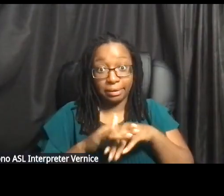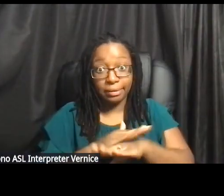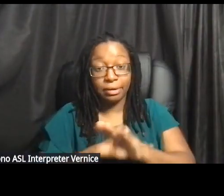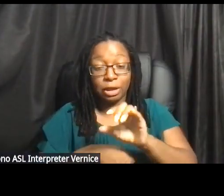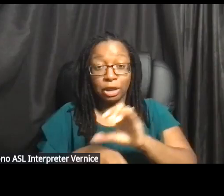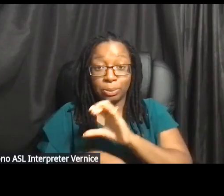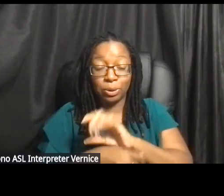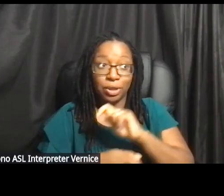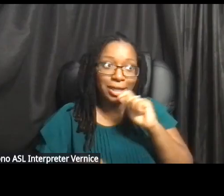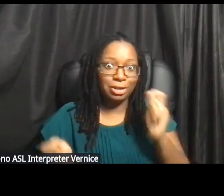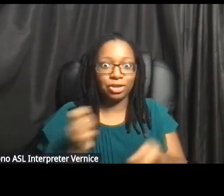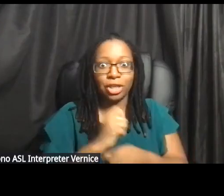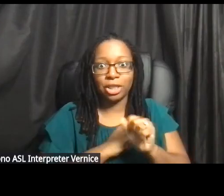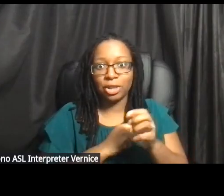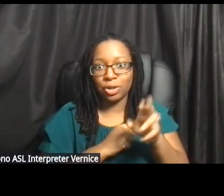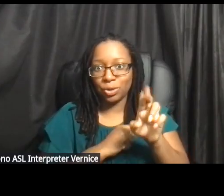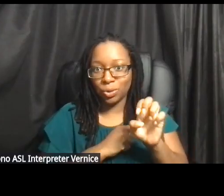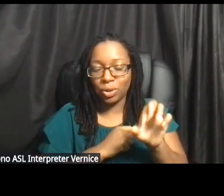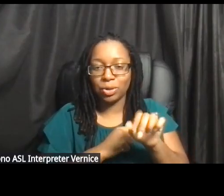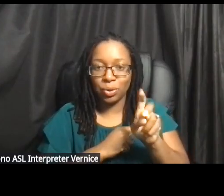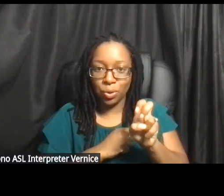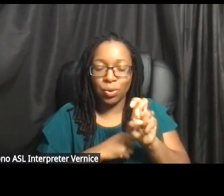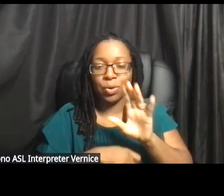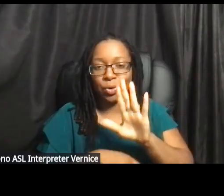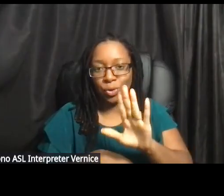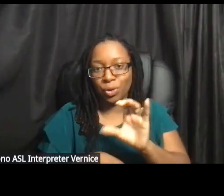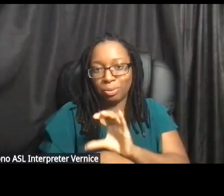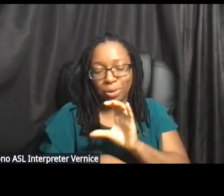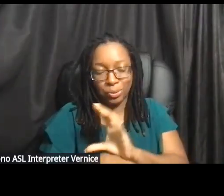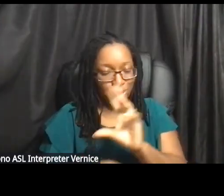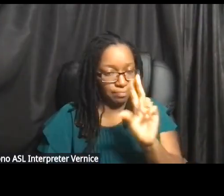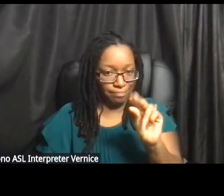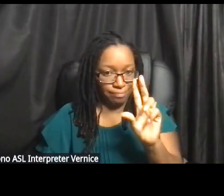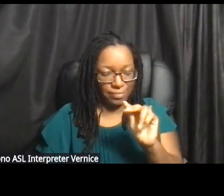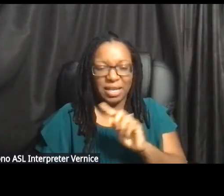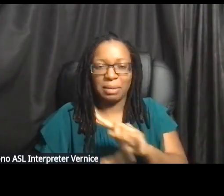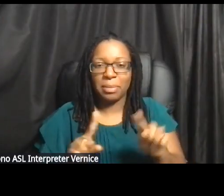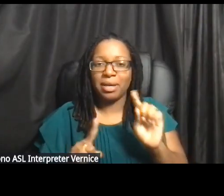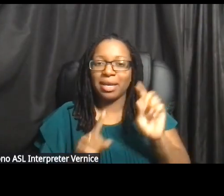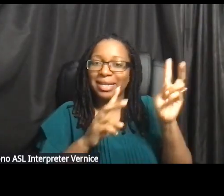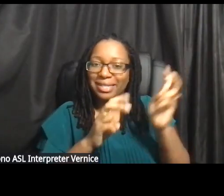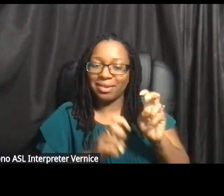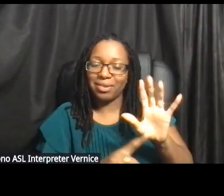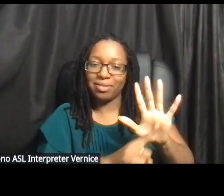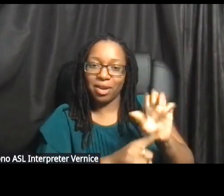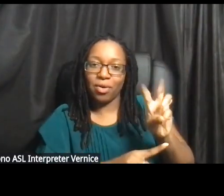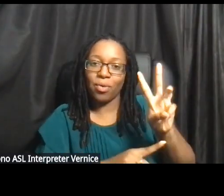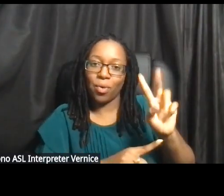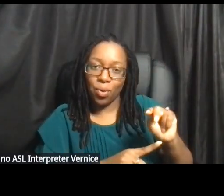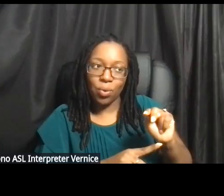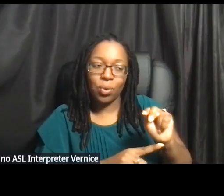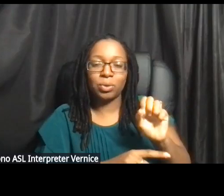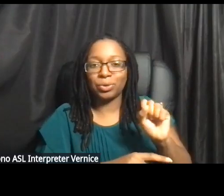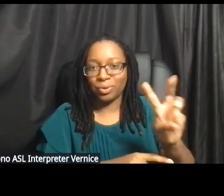on the program on your computer. It means that they can download their own version, they can build their own thing and offer it to